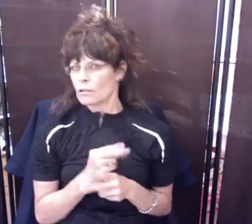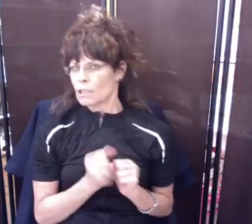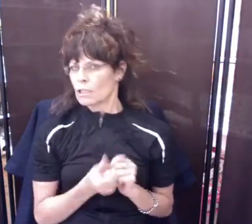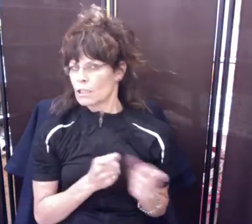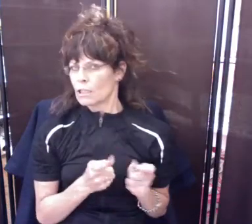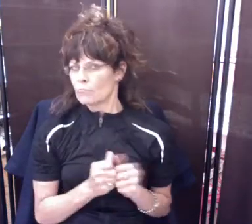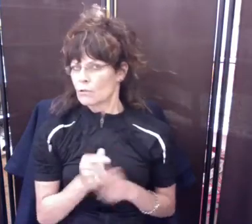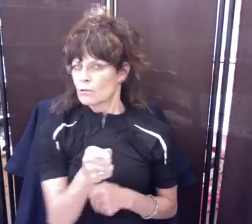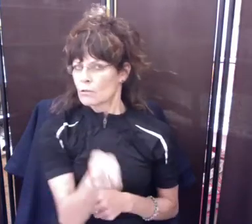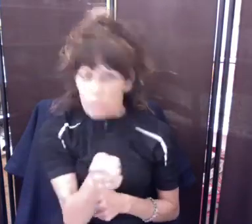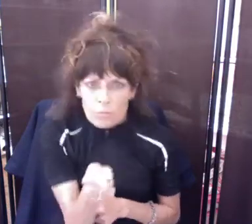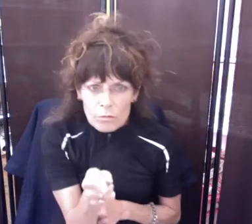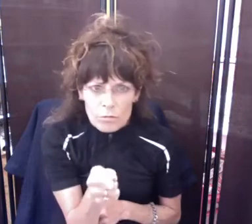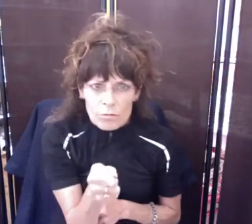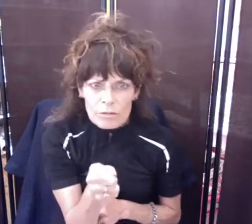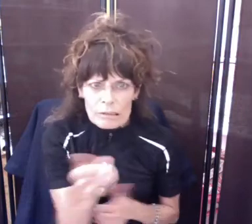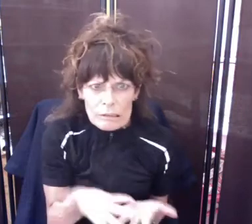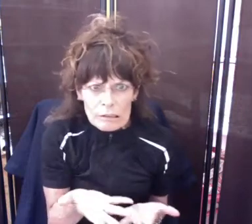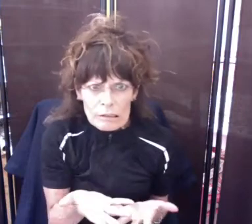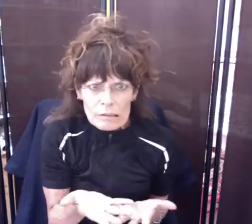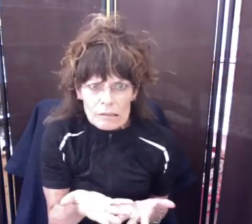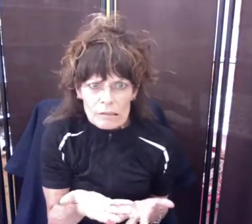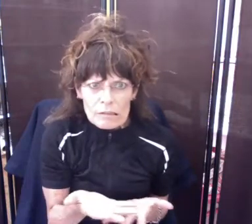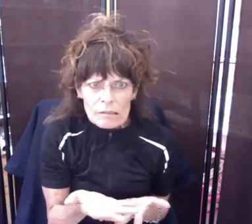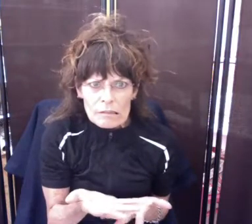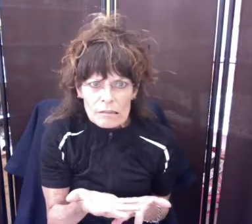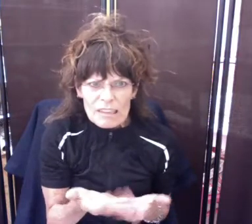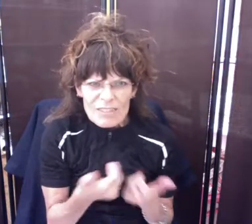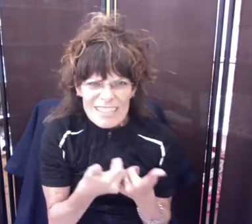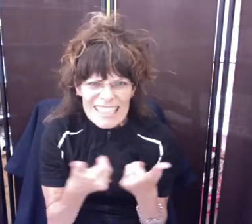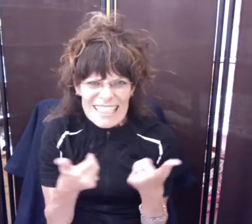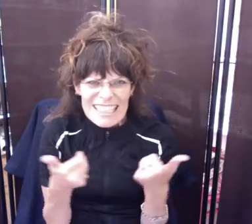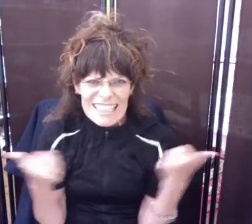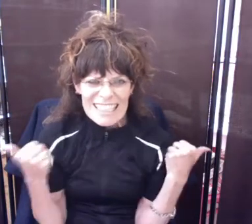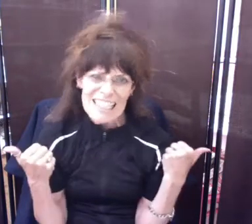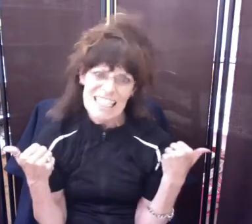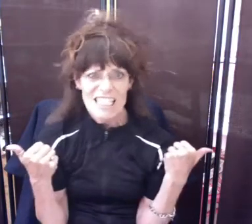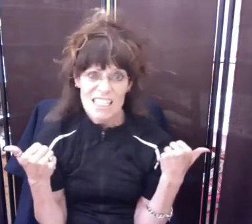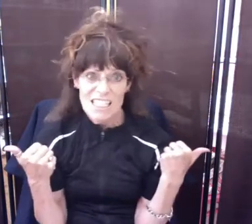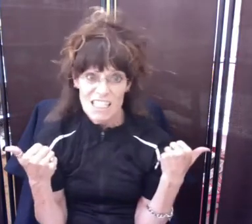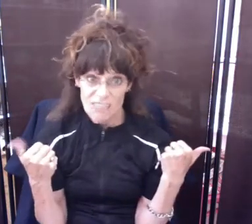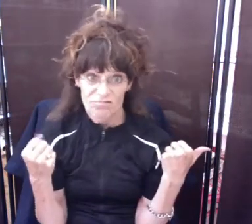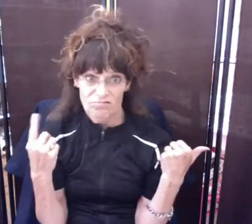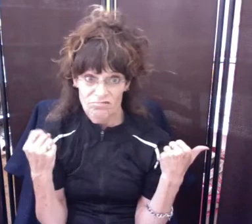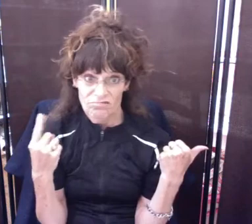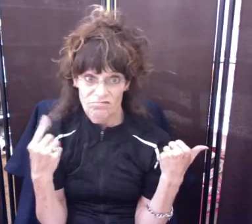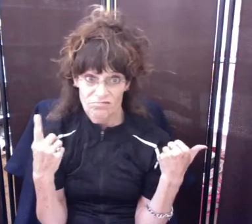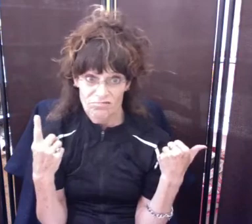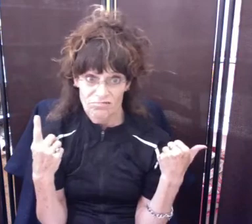you in here. So there was a separation. You know what I mean? And it's